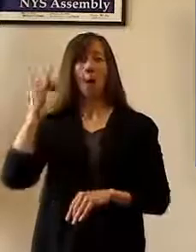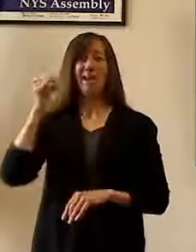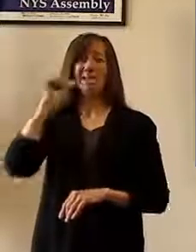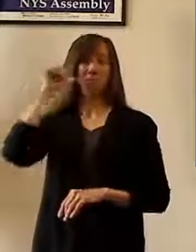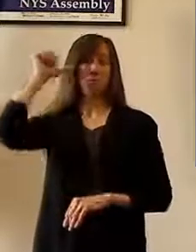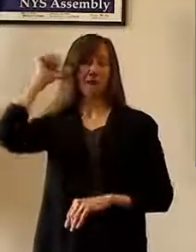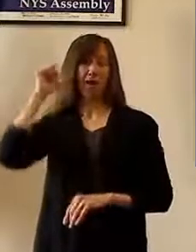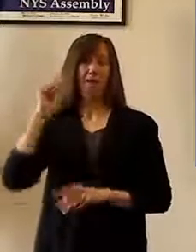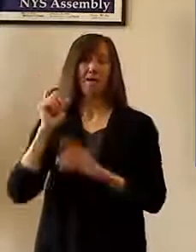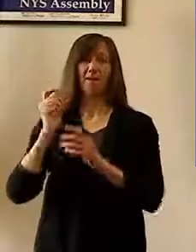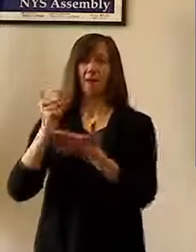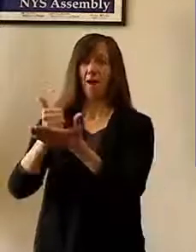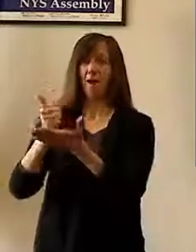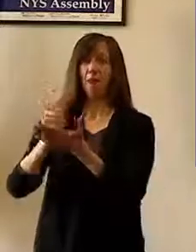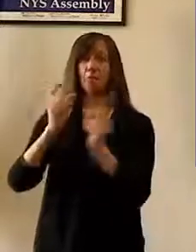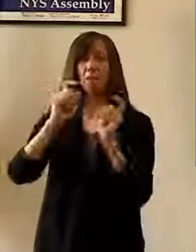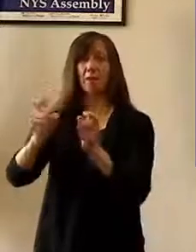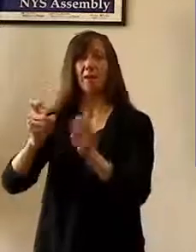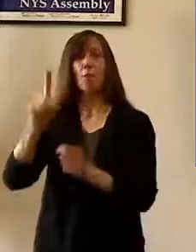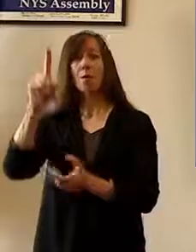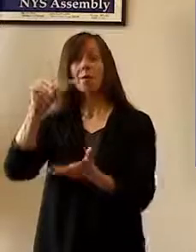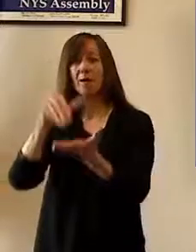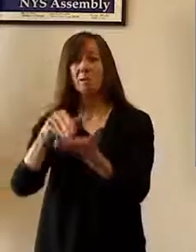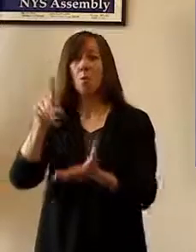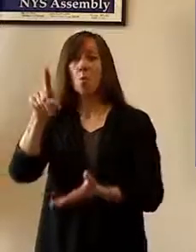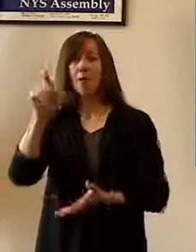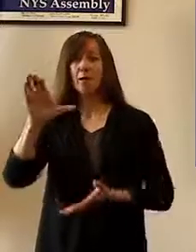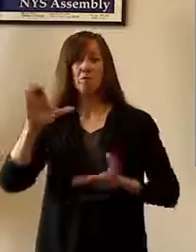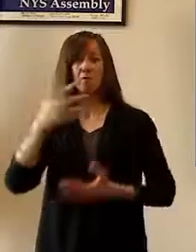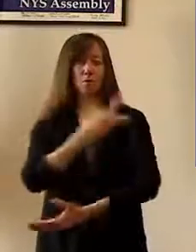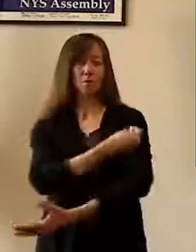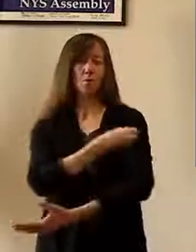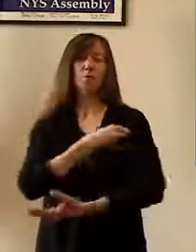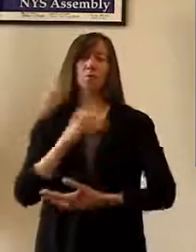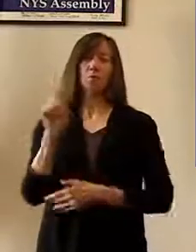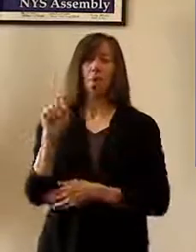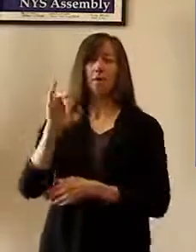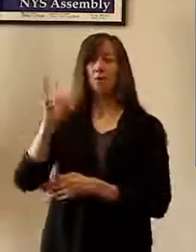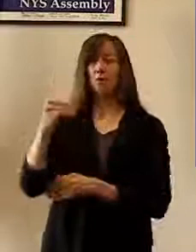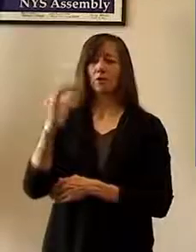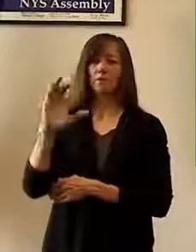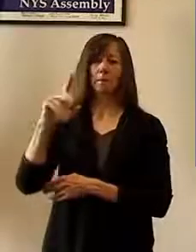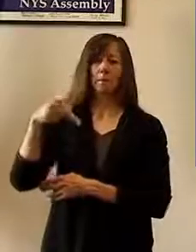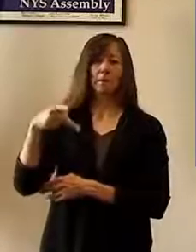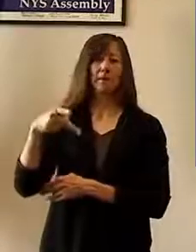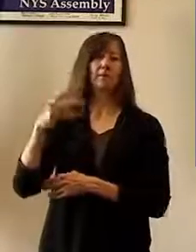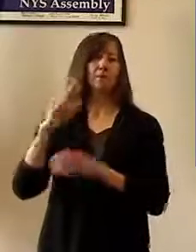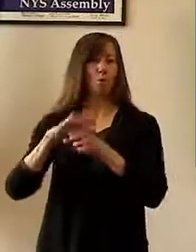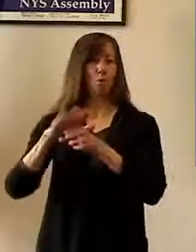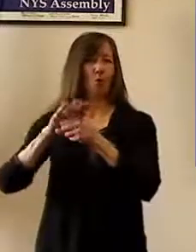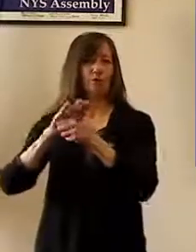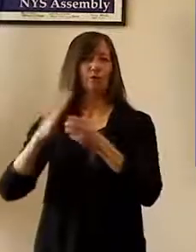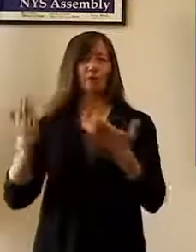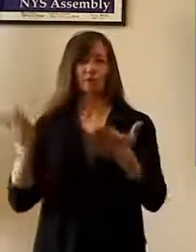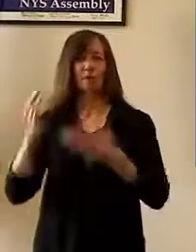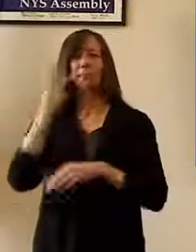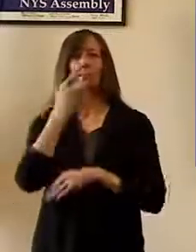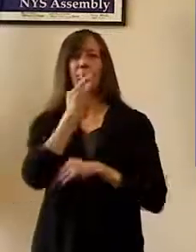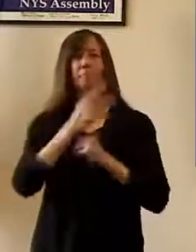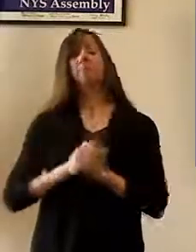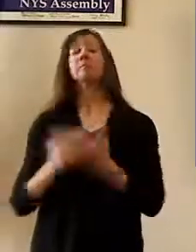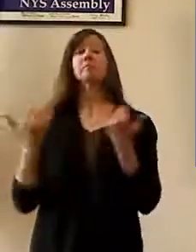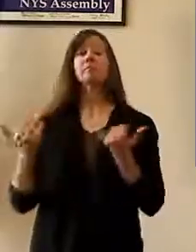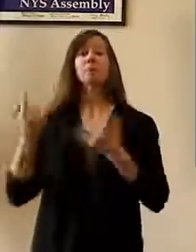1,100 doses at the JCPenney's location in Poughkeepsie. This is also National Public